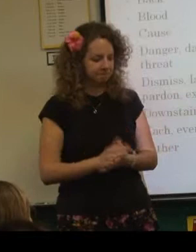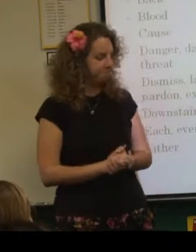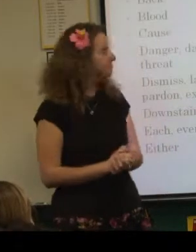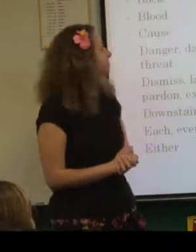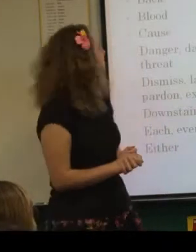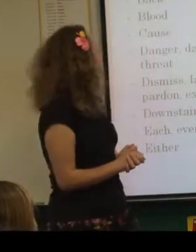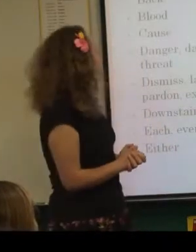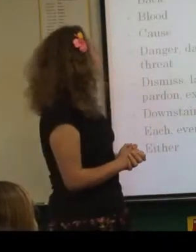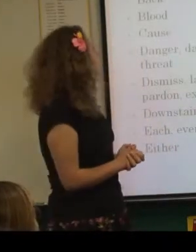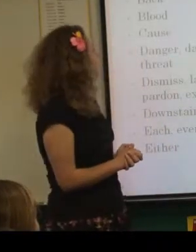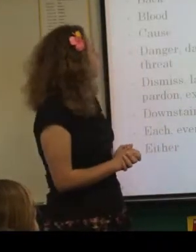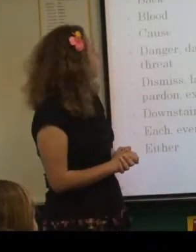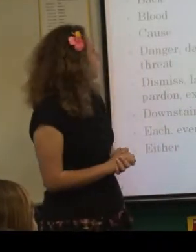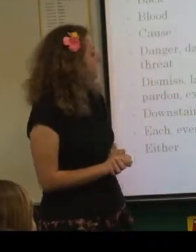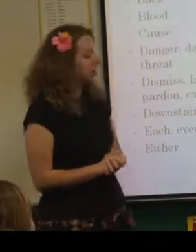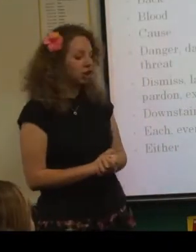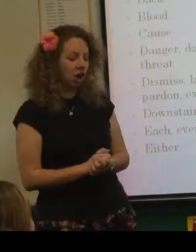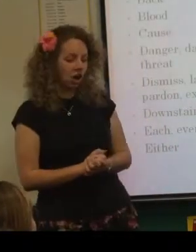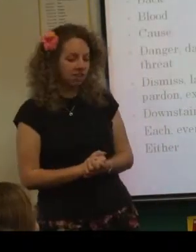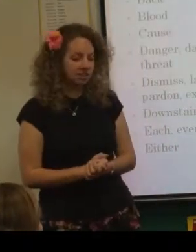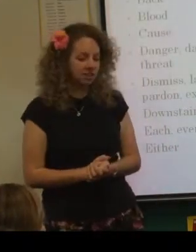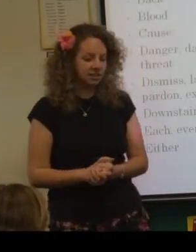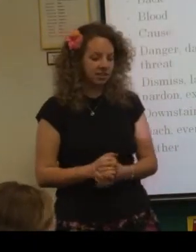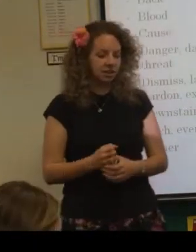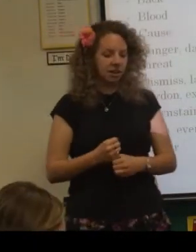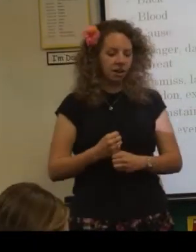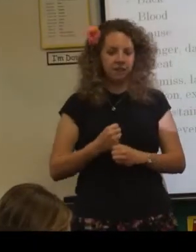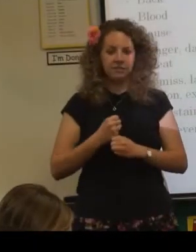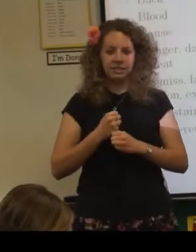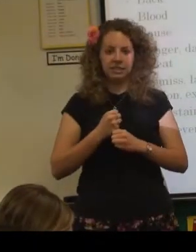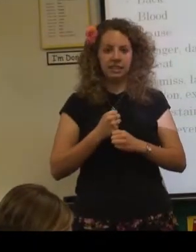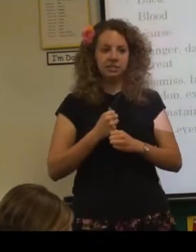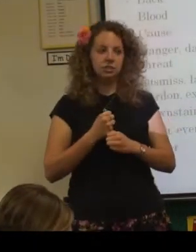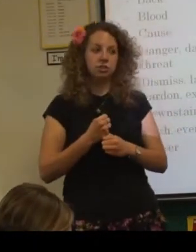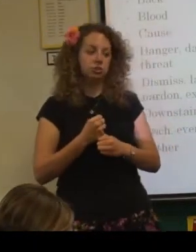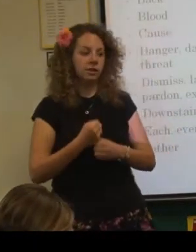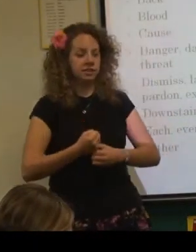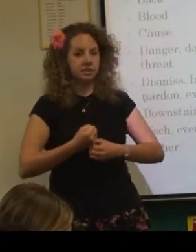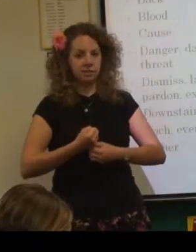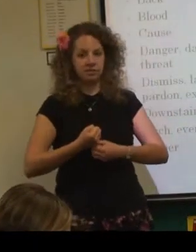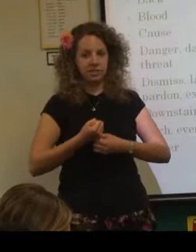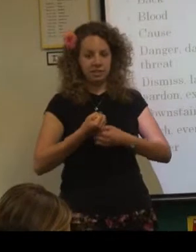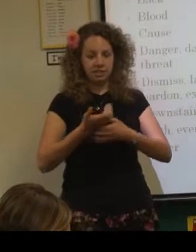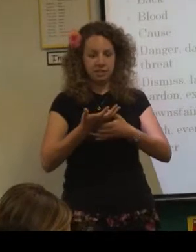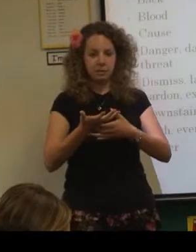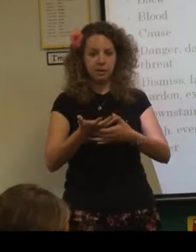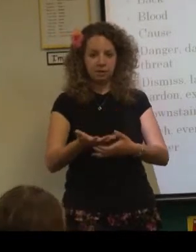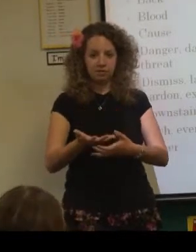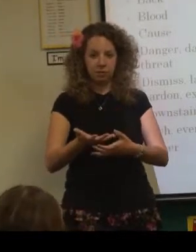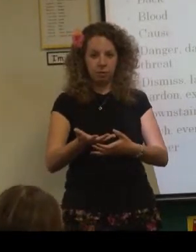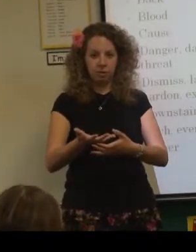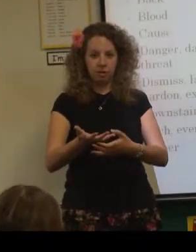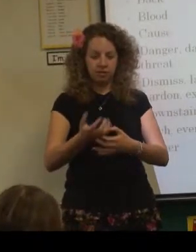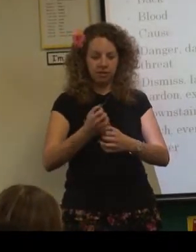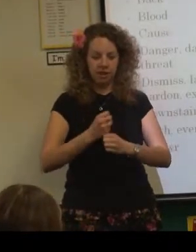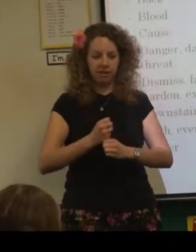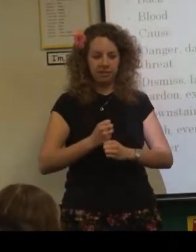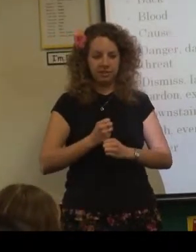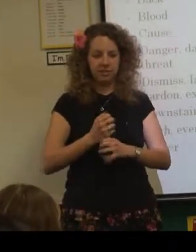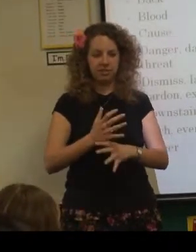blood. And then cause, I've seen it two ways. So I've seen it this way going forward, and I've seen it